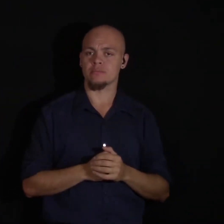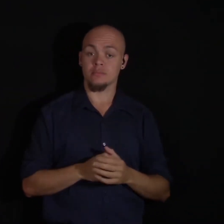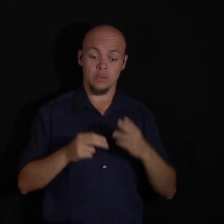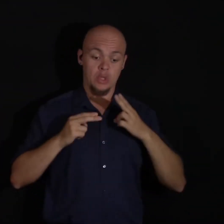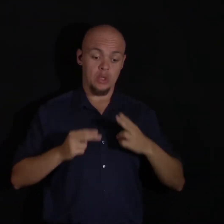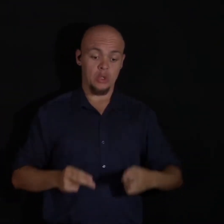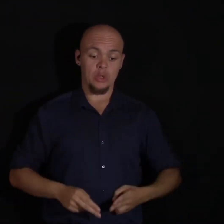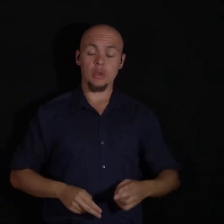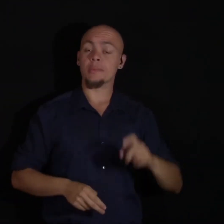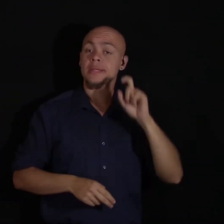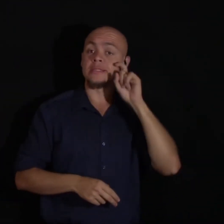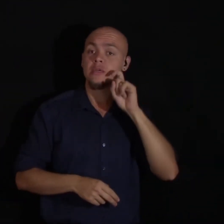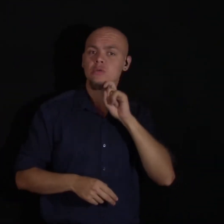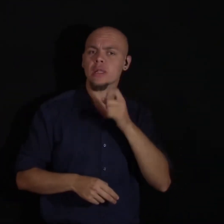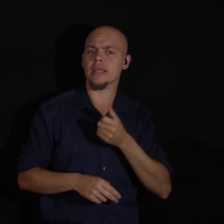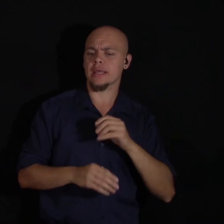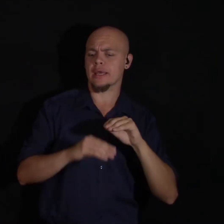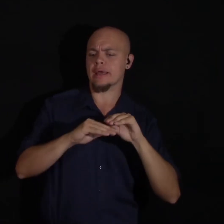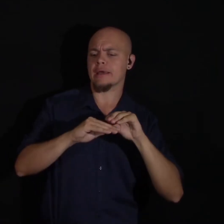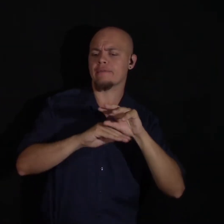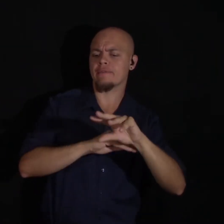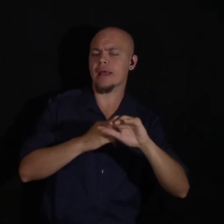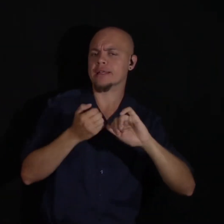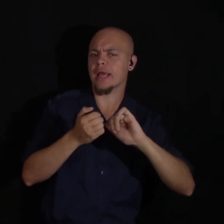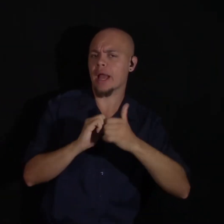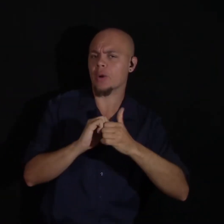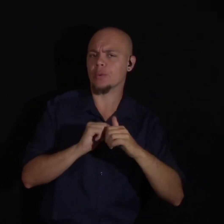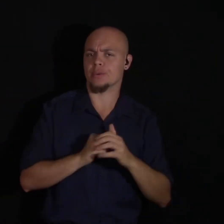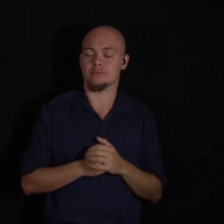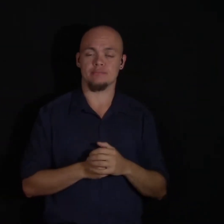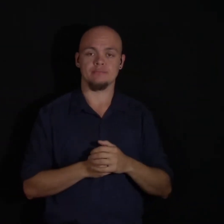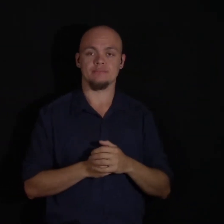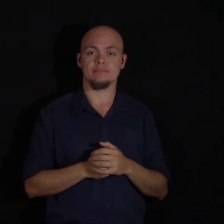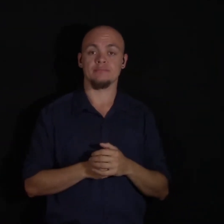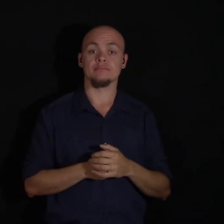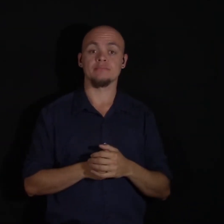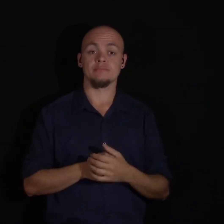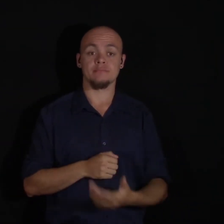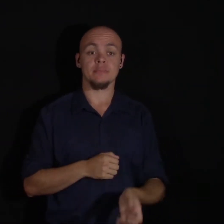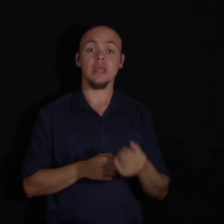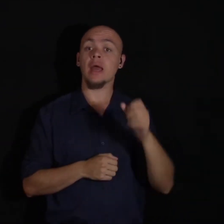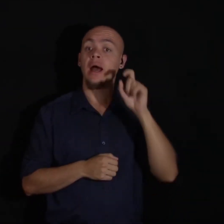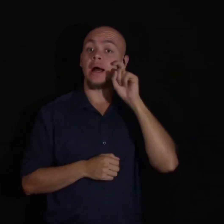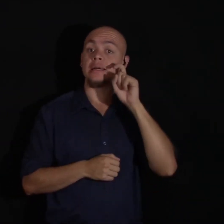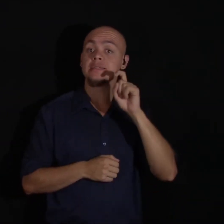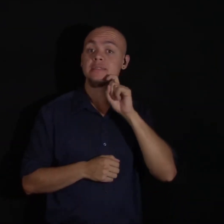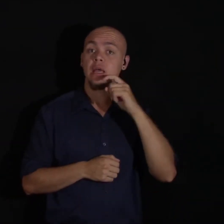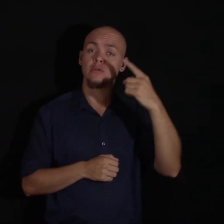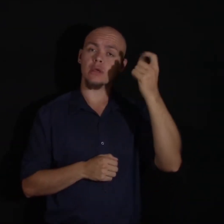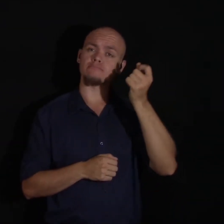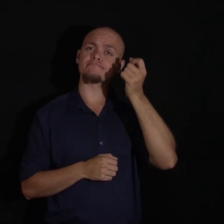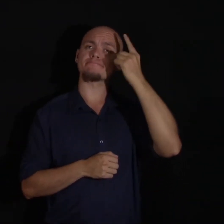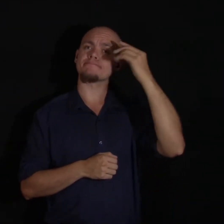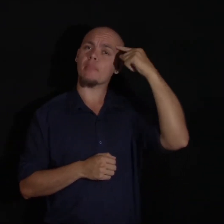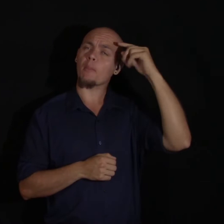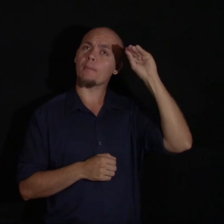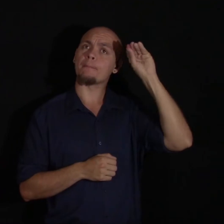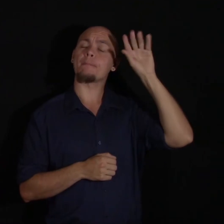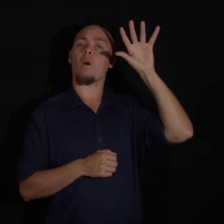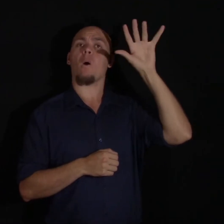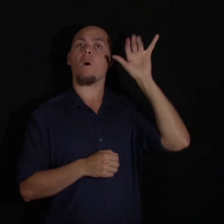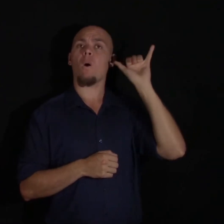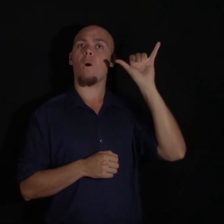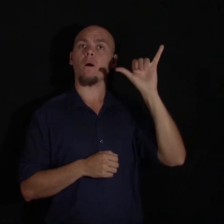human sexuality? If we move to a sexually enlightened society where there is acceptance